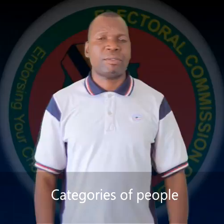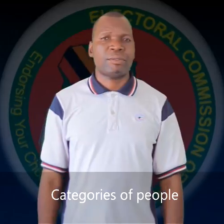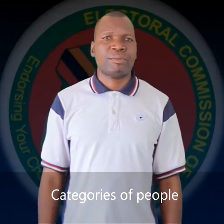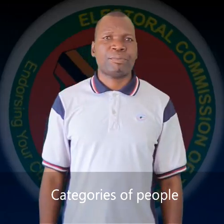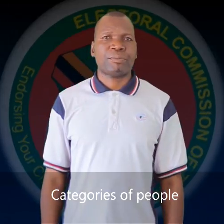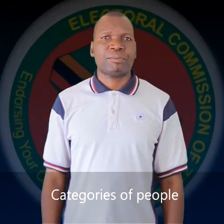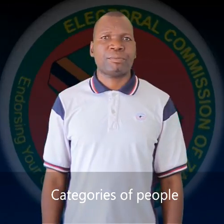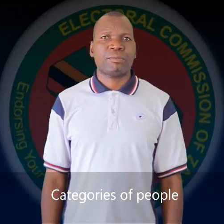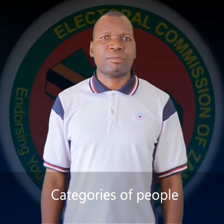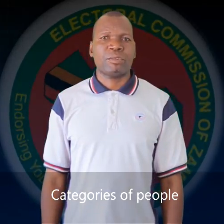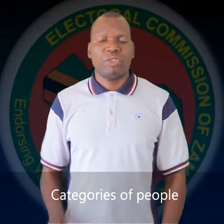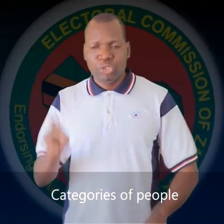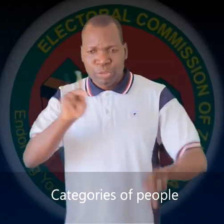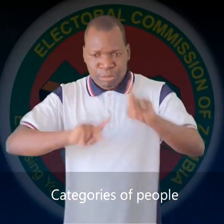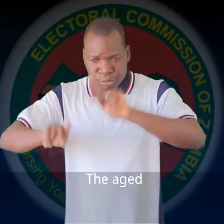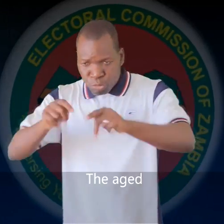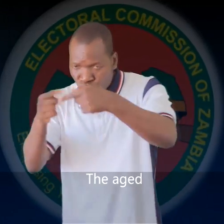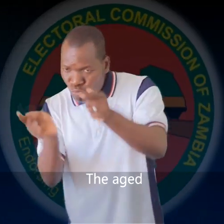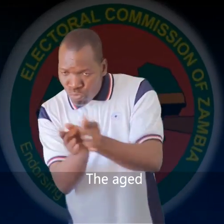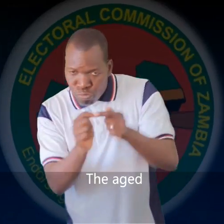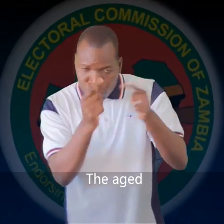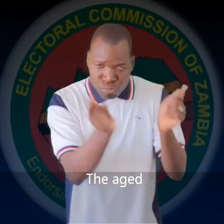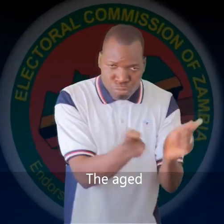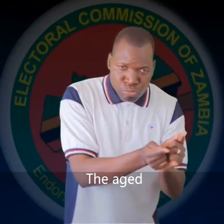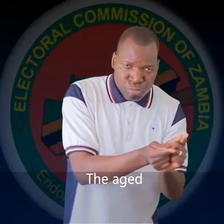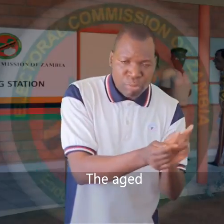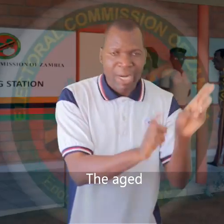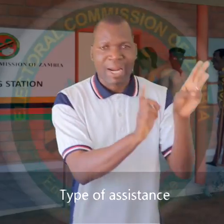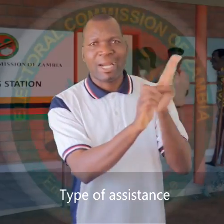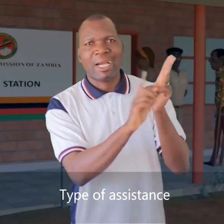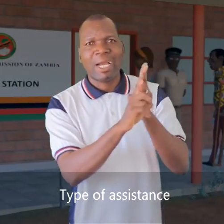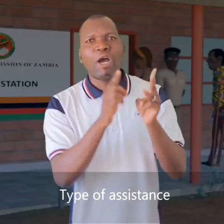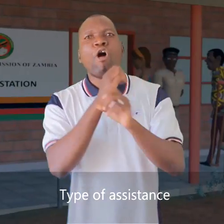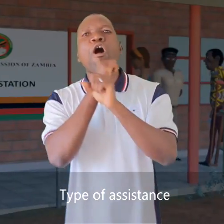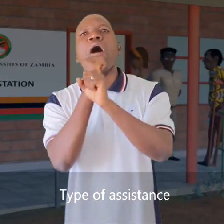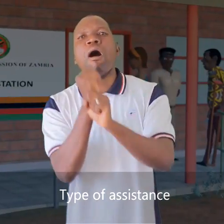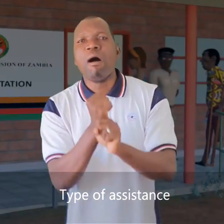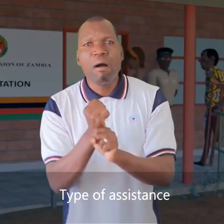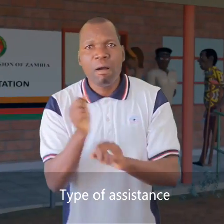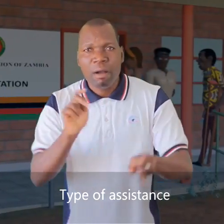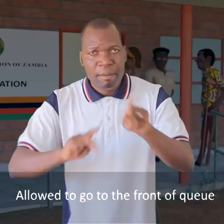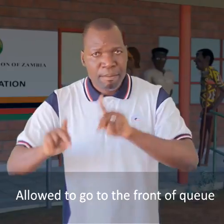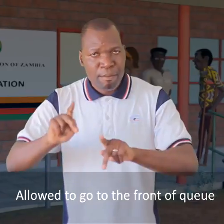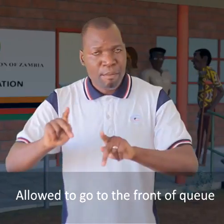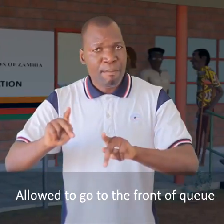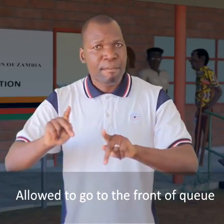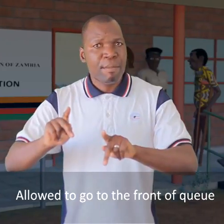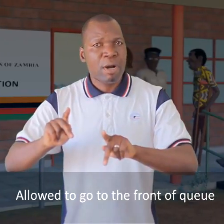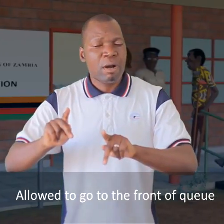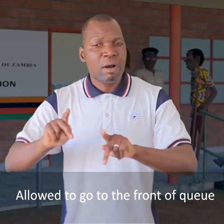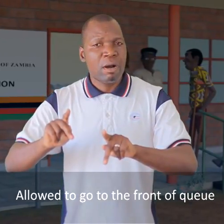Categories of people. The aged. Type of assistance. Allowed to go to the front of the